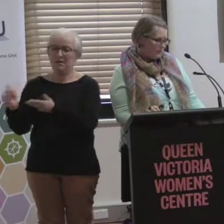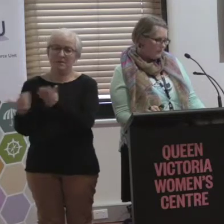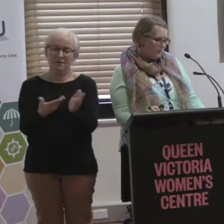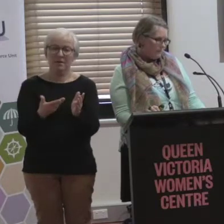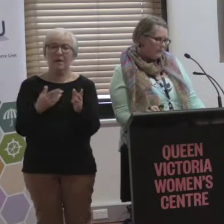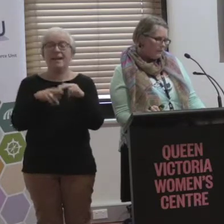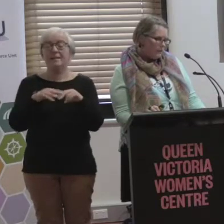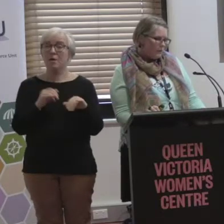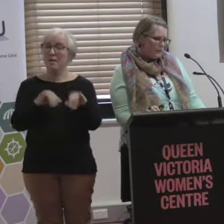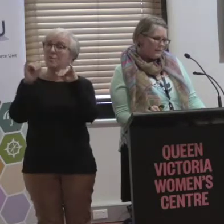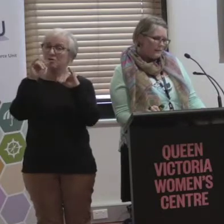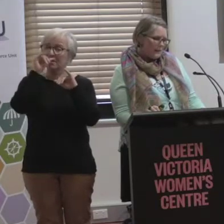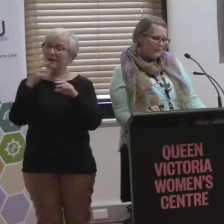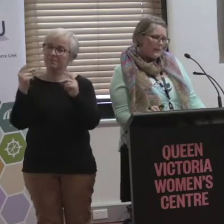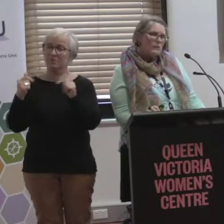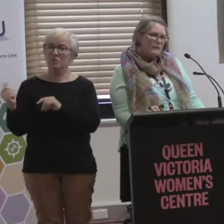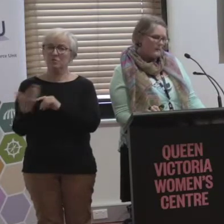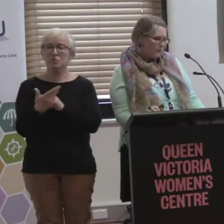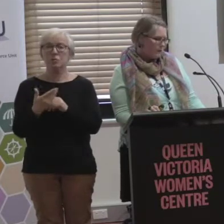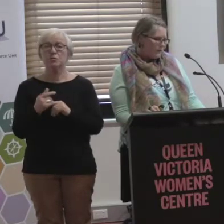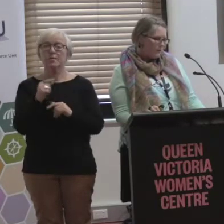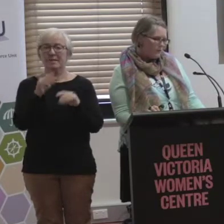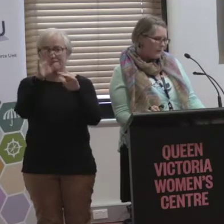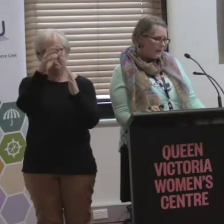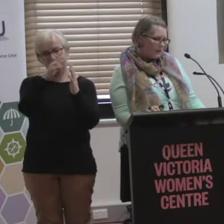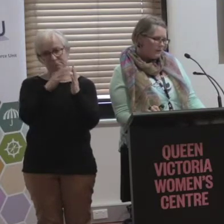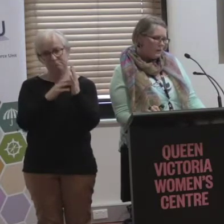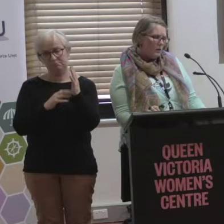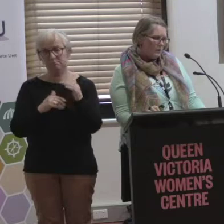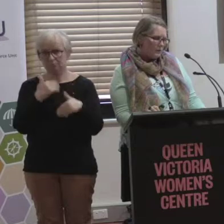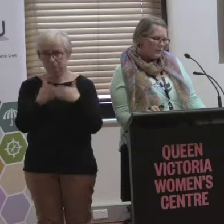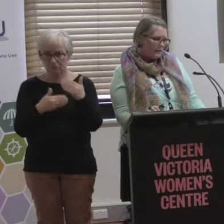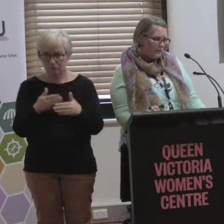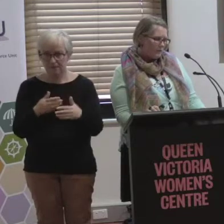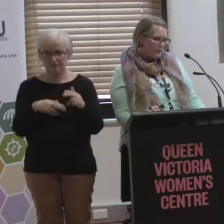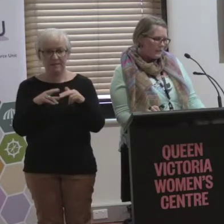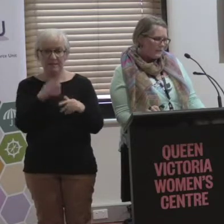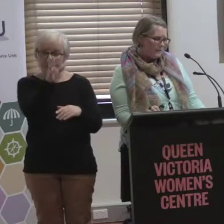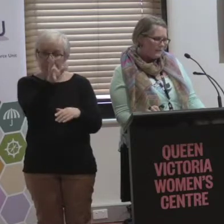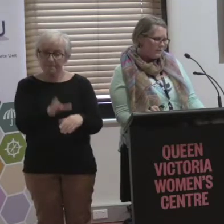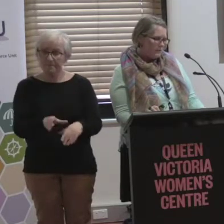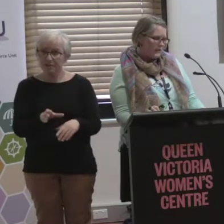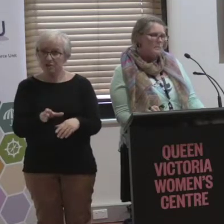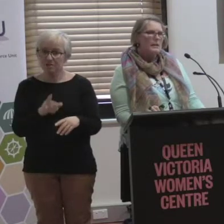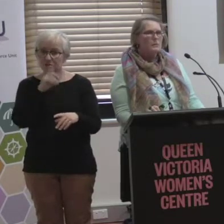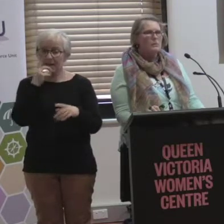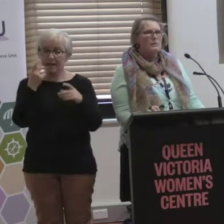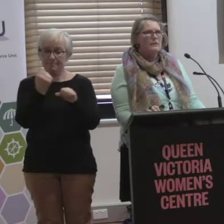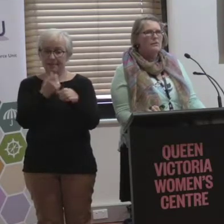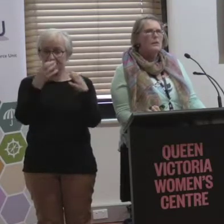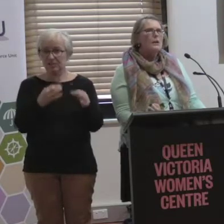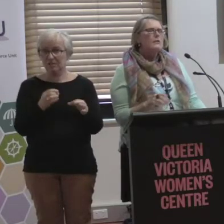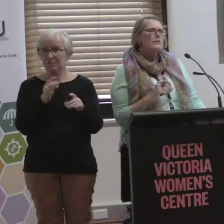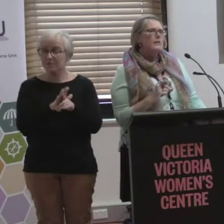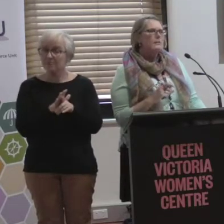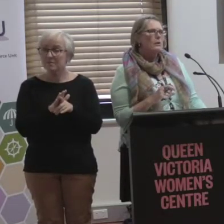emergency treatment. The new Act sets out the medical consent process for a patient who does not have decision-making capacity to make the medical treatment